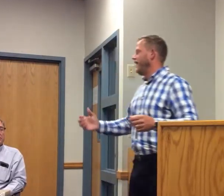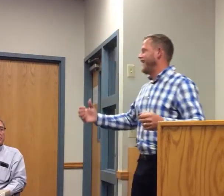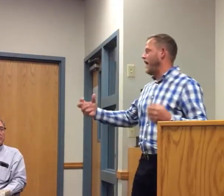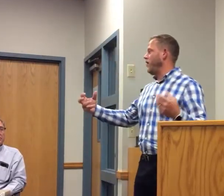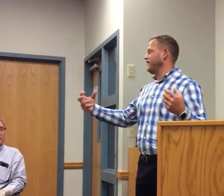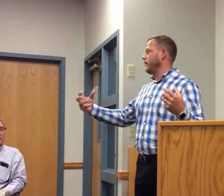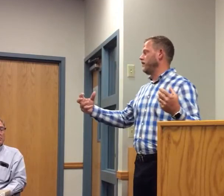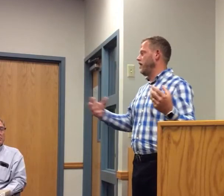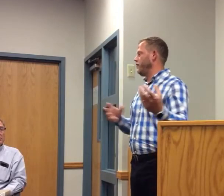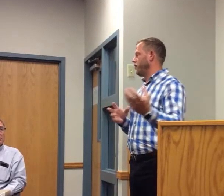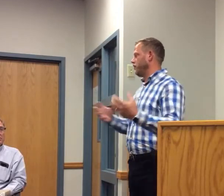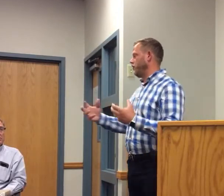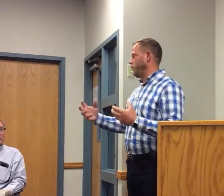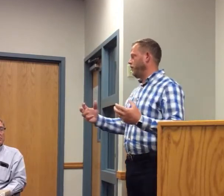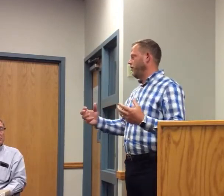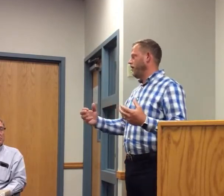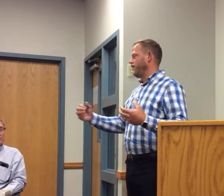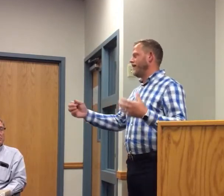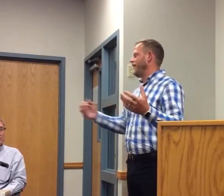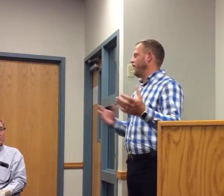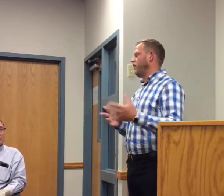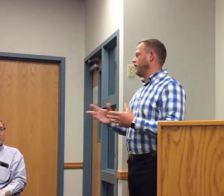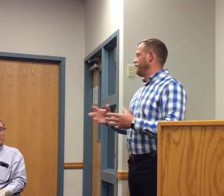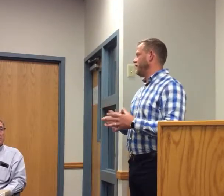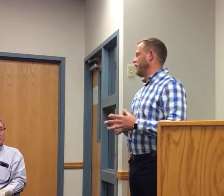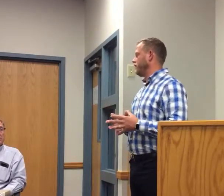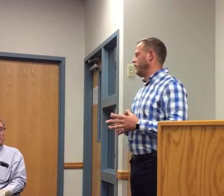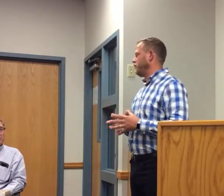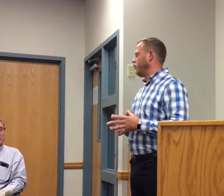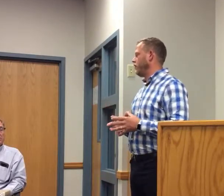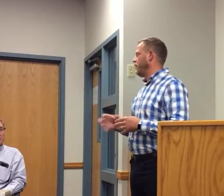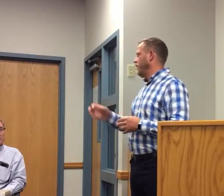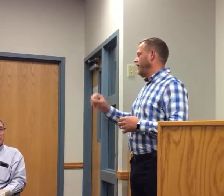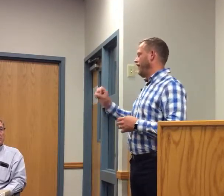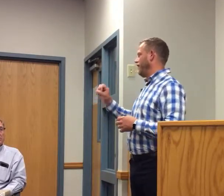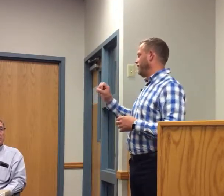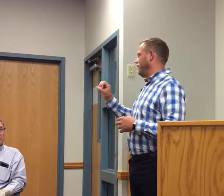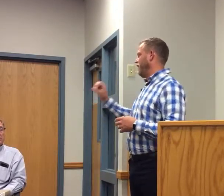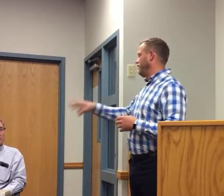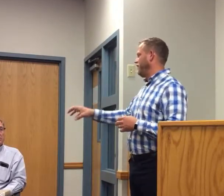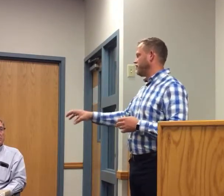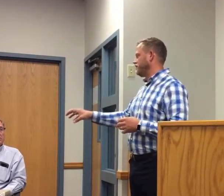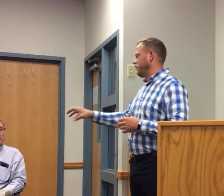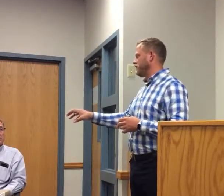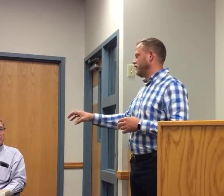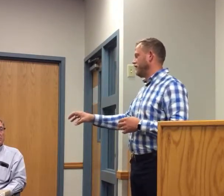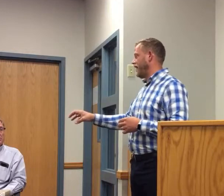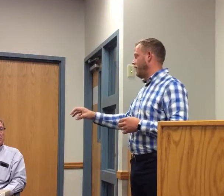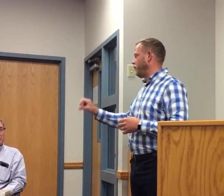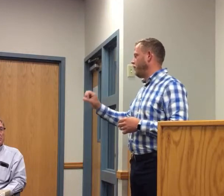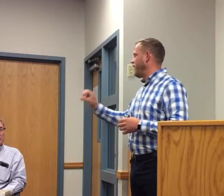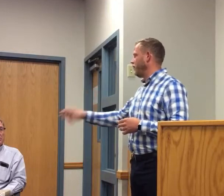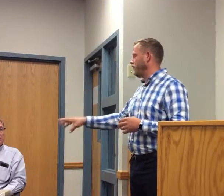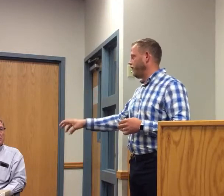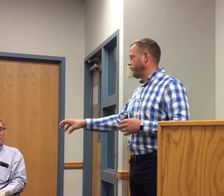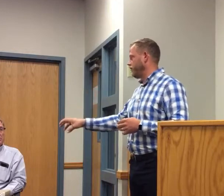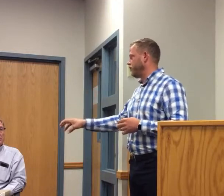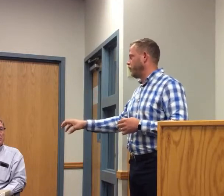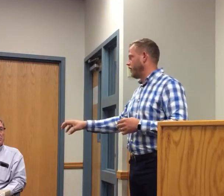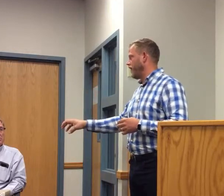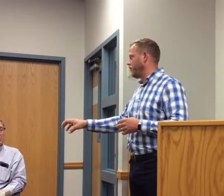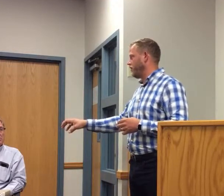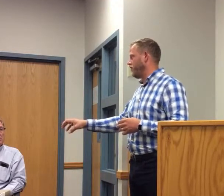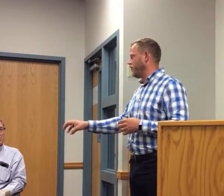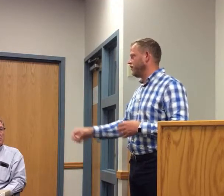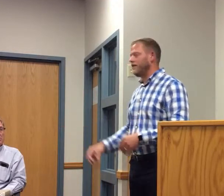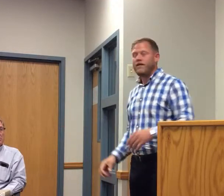time, now as a club or group, they can't all get together anymore, and a teacher's mentoring time may only fit for the